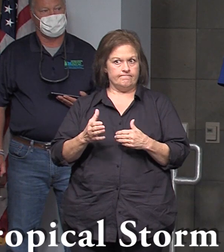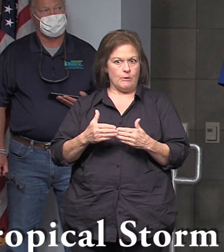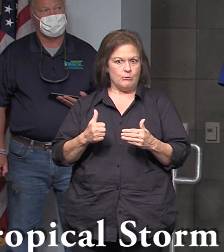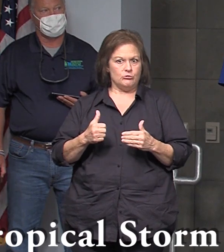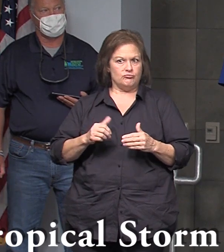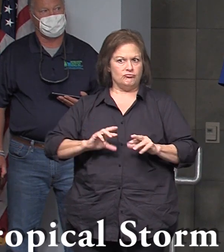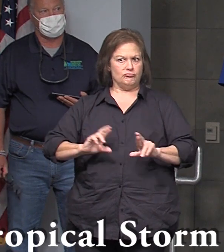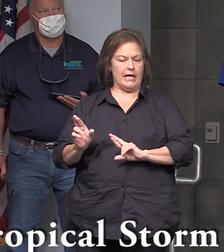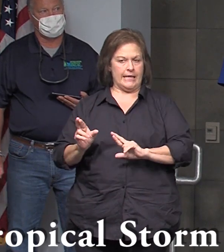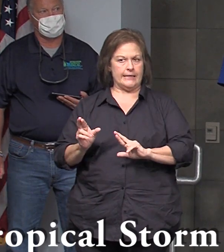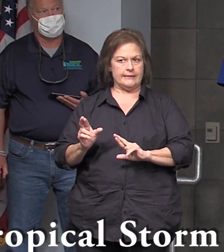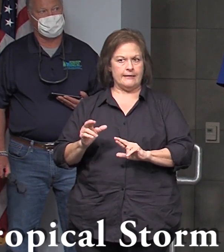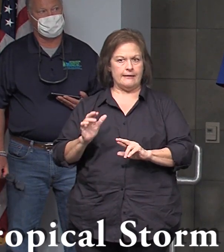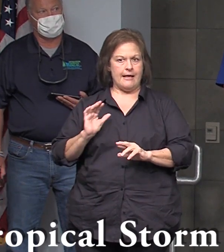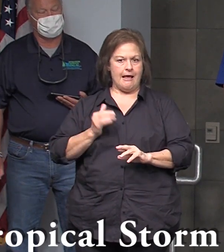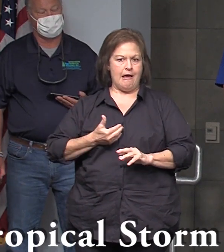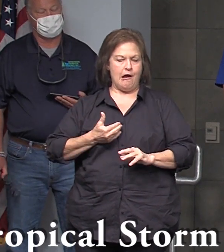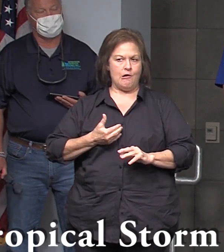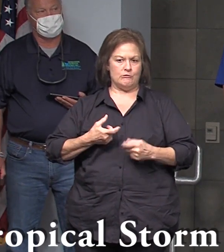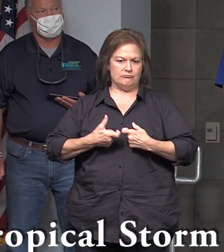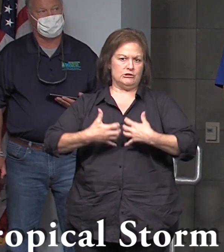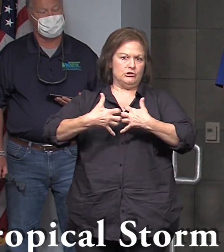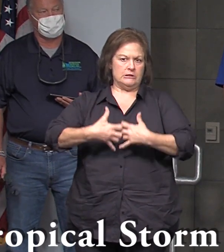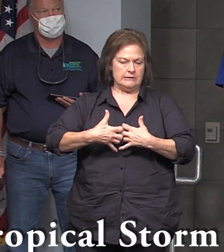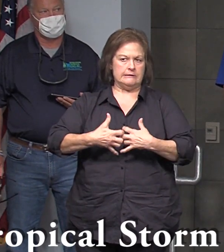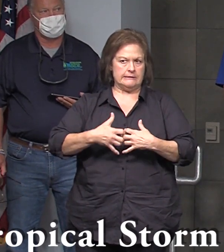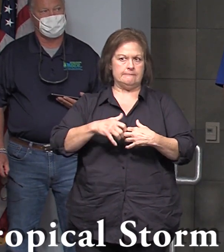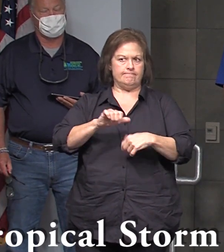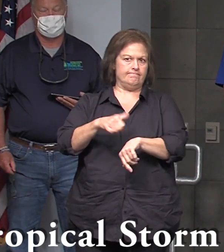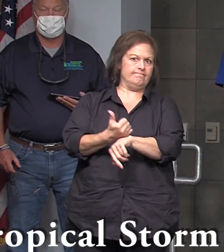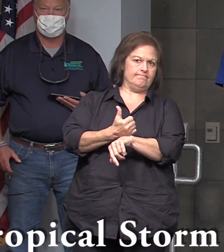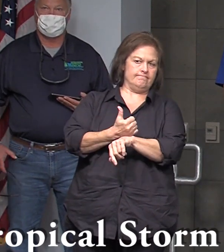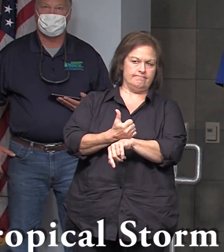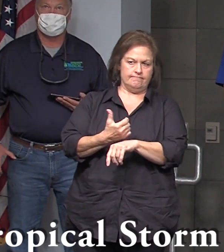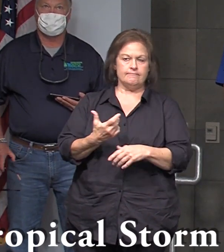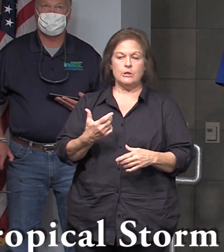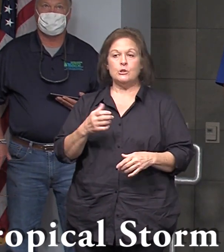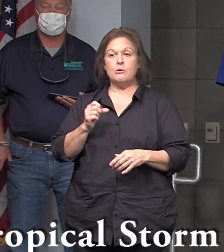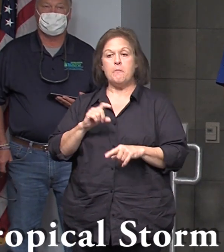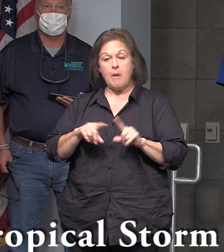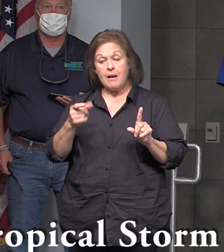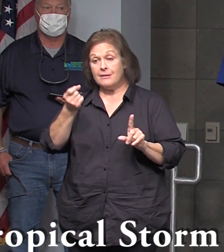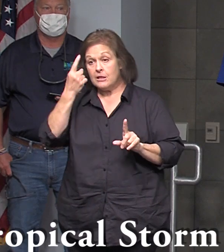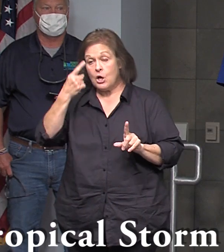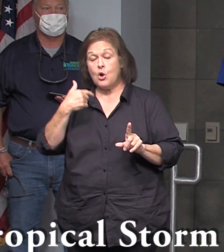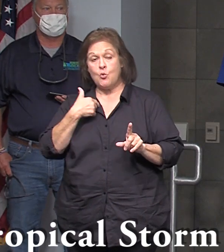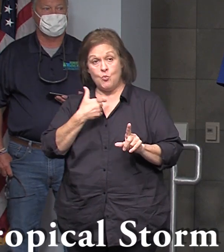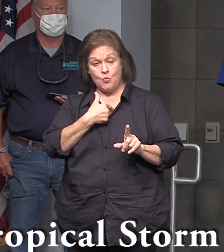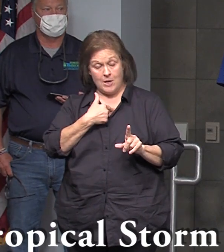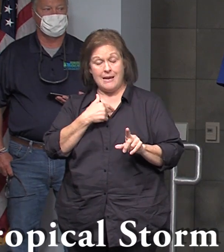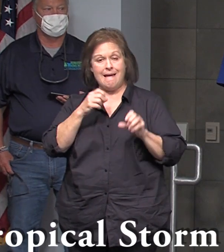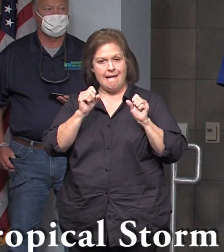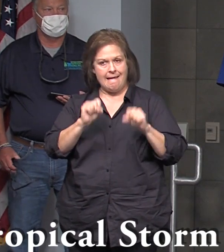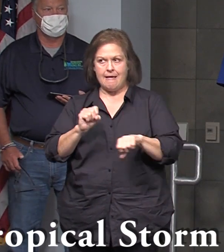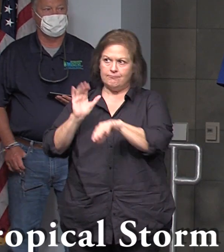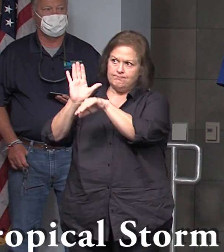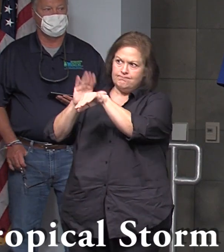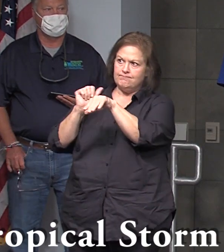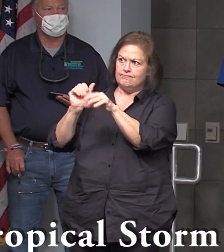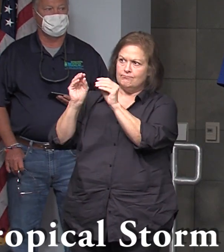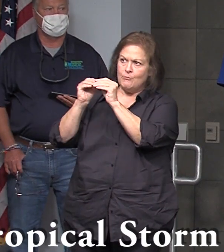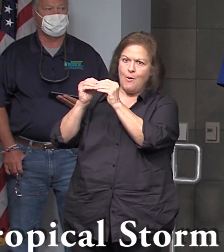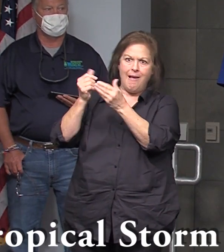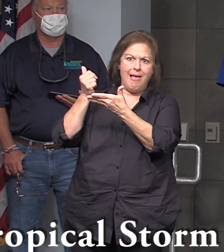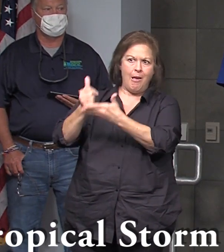system. So we have the ability to release additional crews and get them over here in a rapid form as